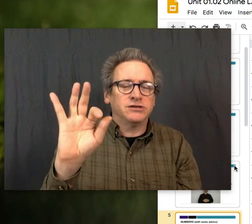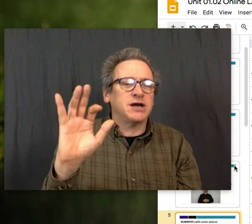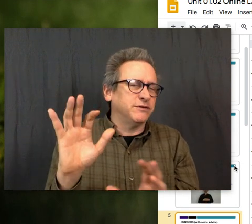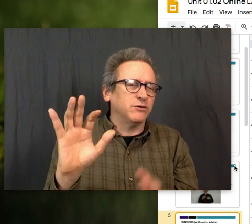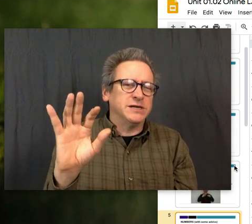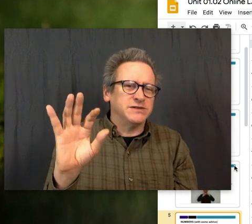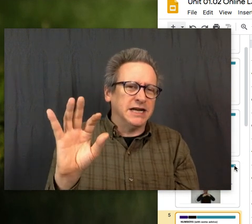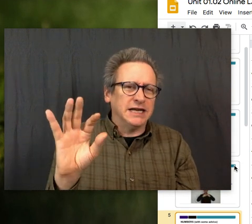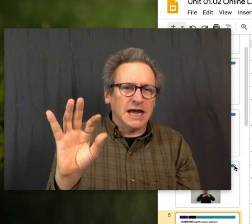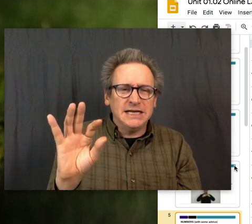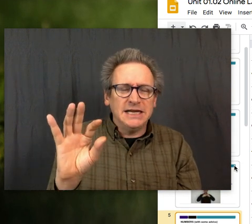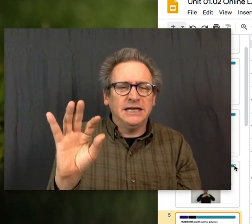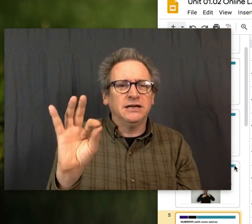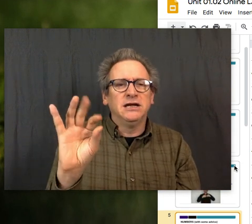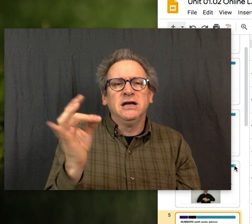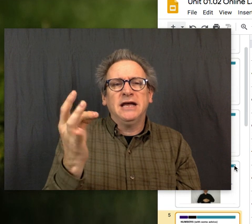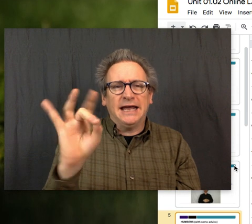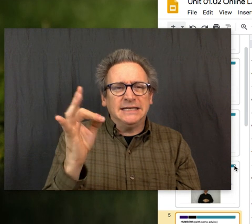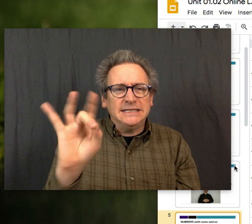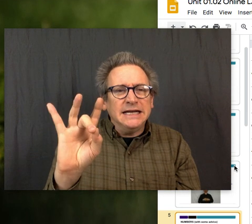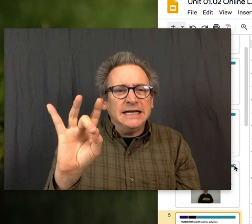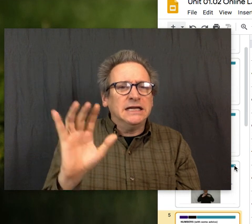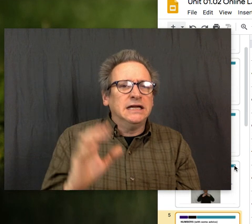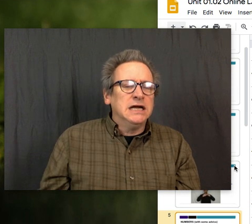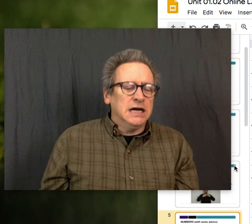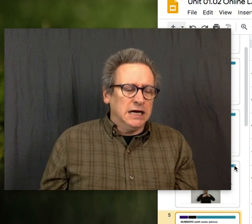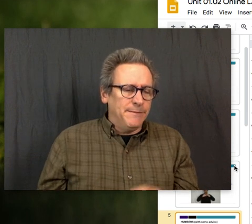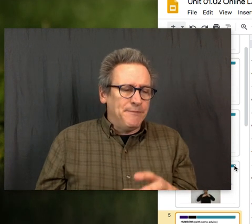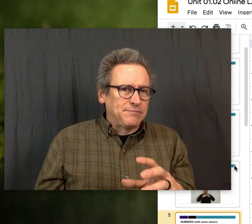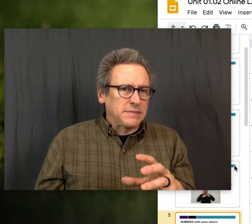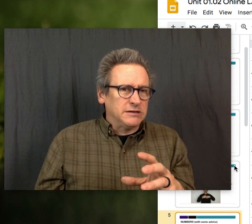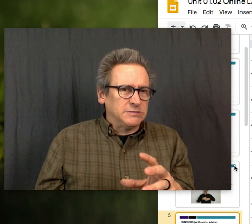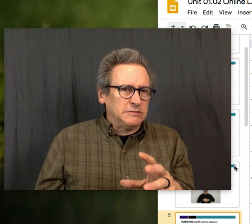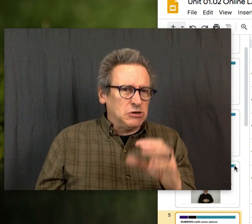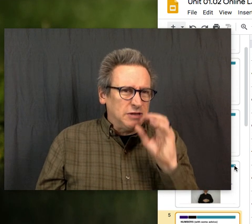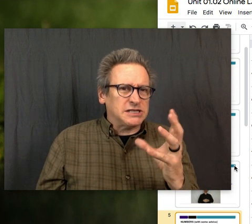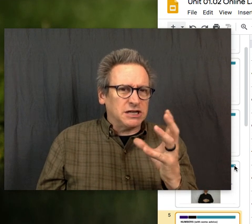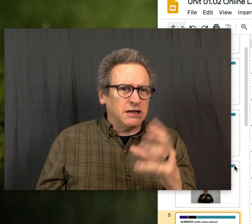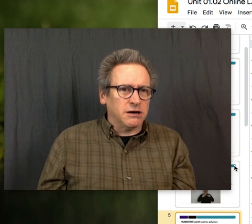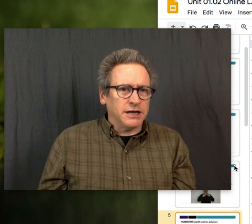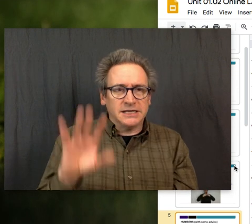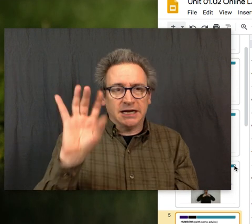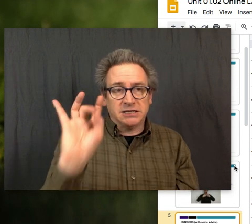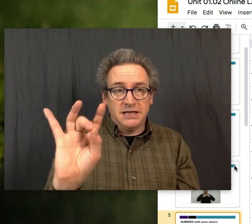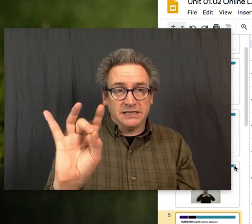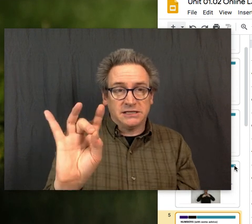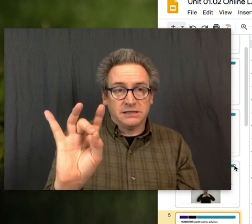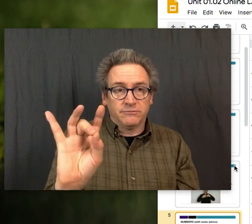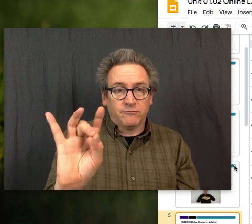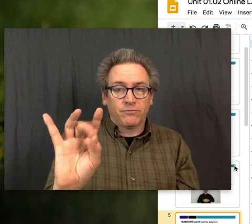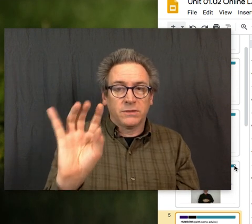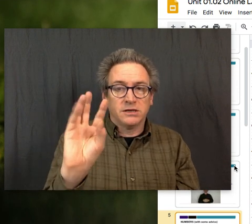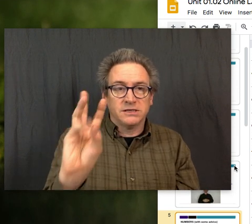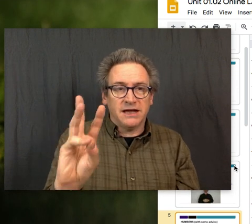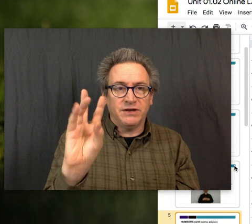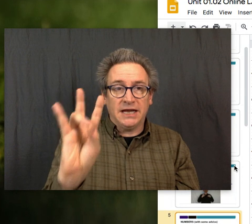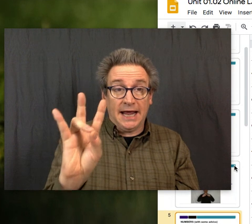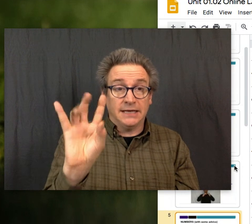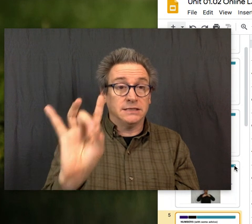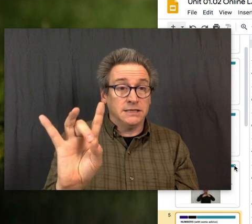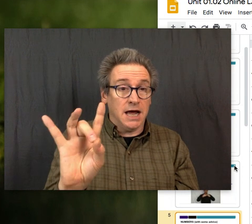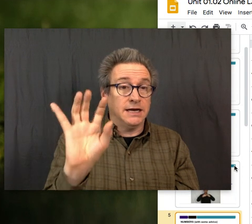19. There's a couple different ways of signing 19, 18. So that's the clarity, is that it's this.